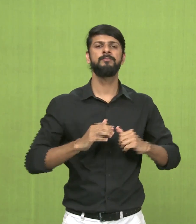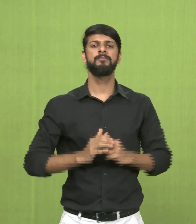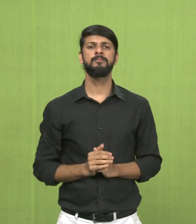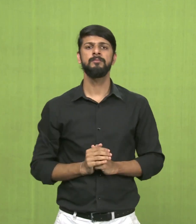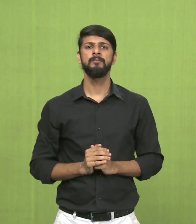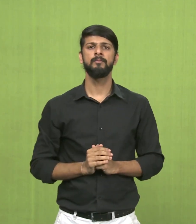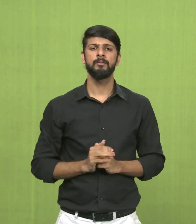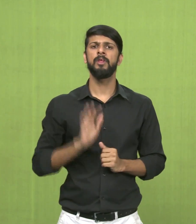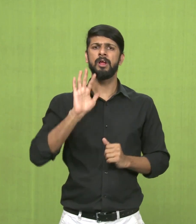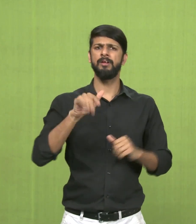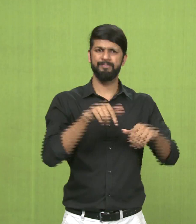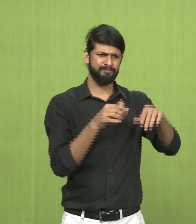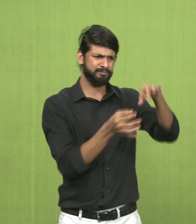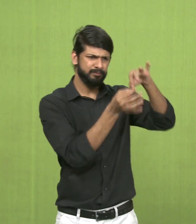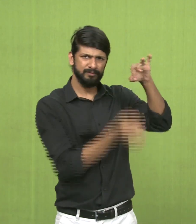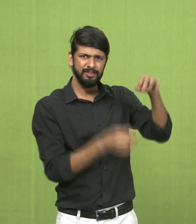persuade the audience.